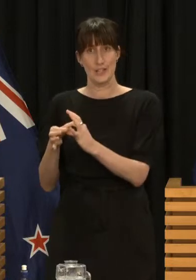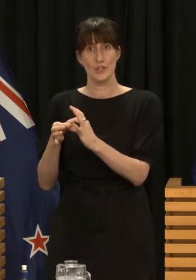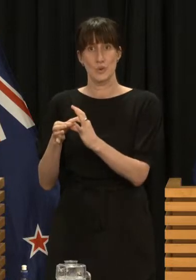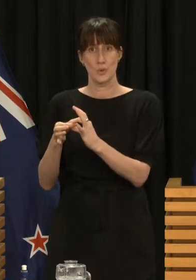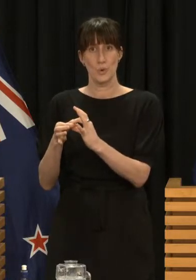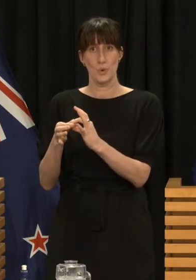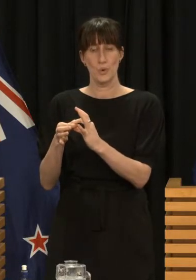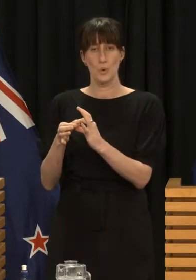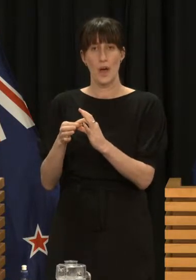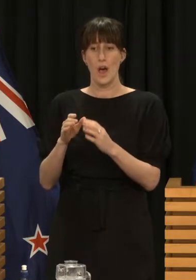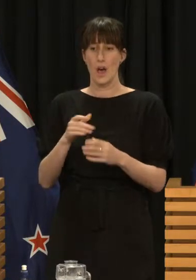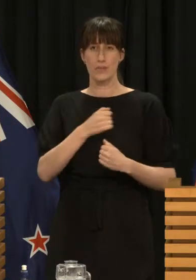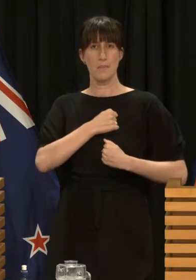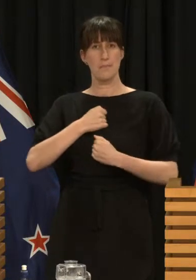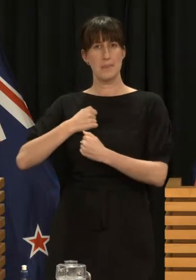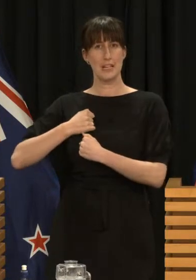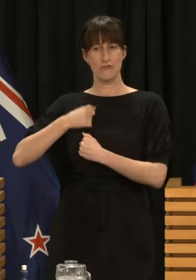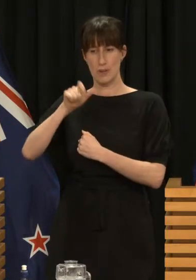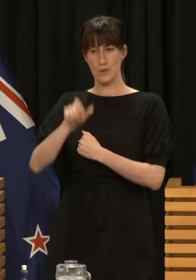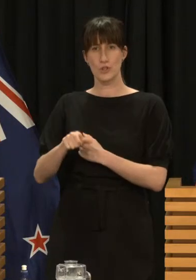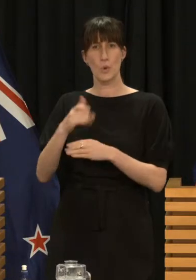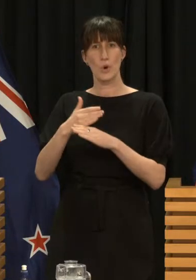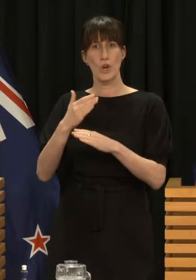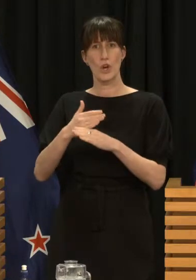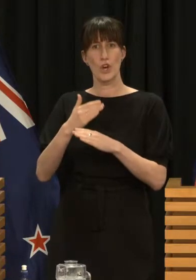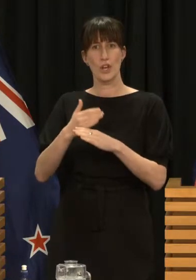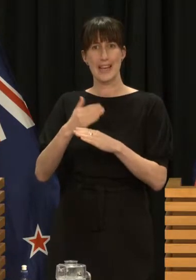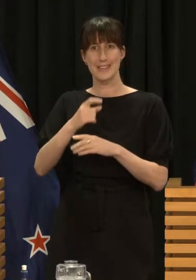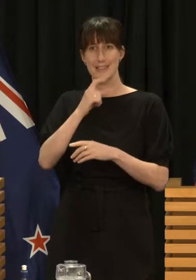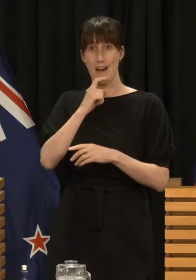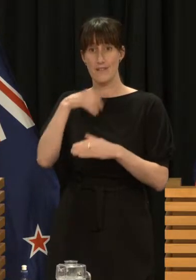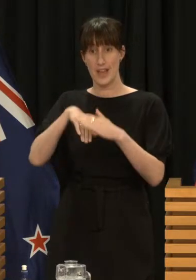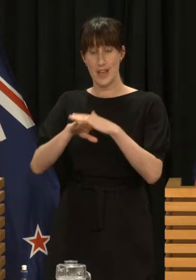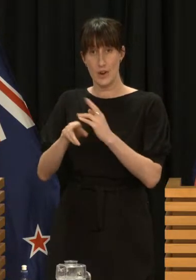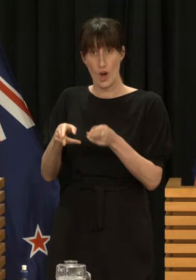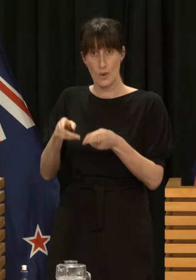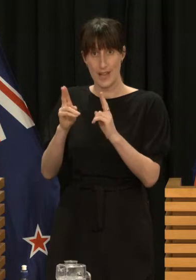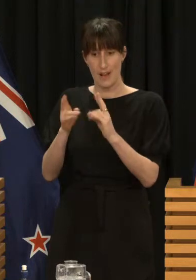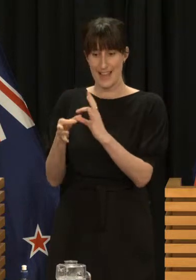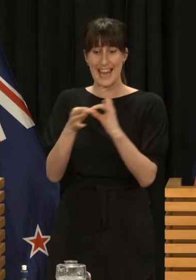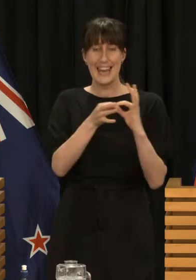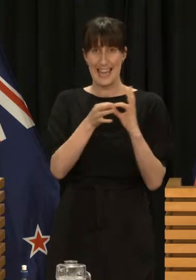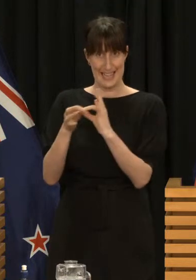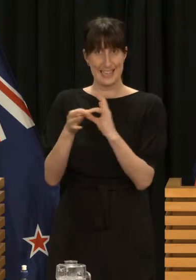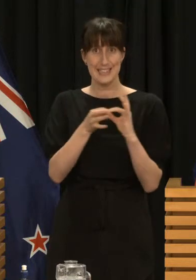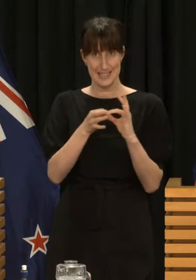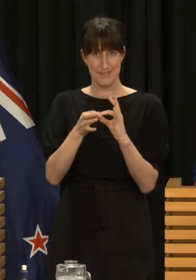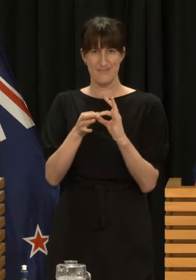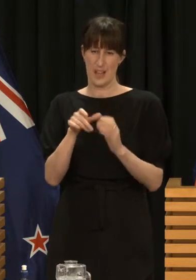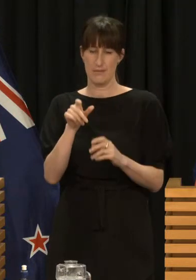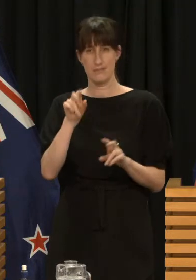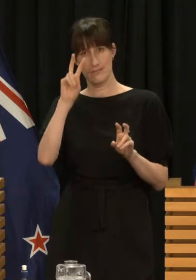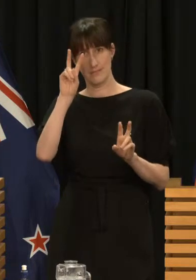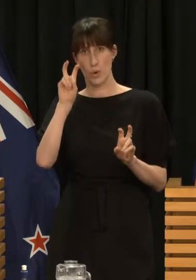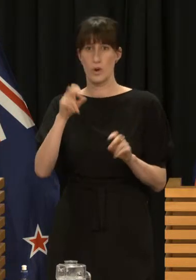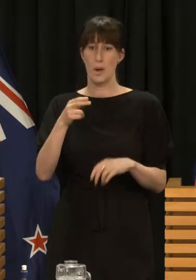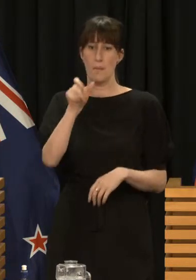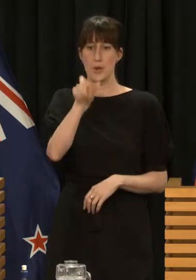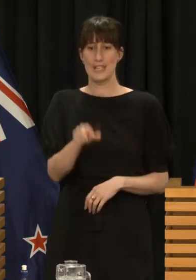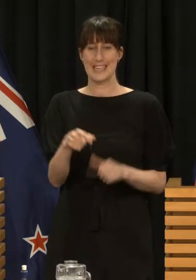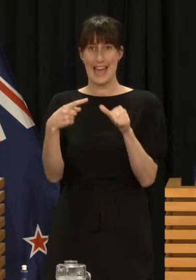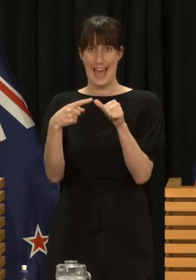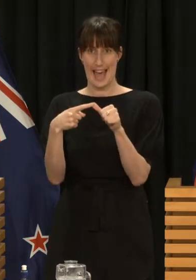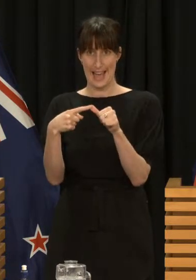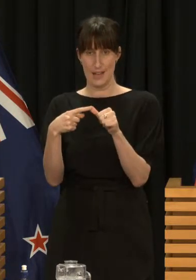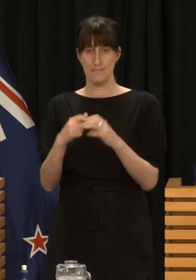as Case A. In addition to this, testing of 3 close contacts have come back negative,